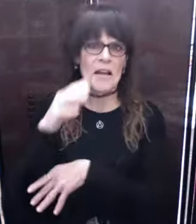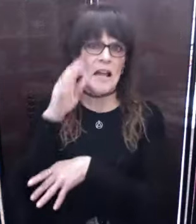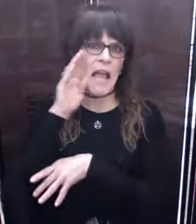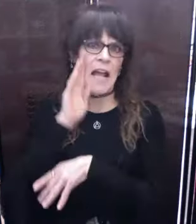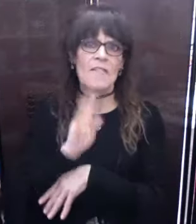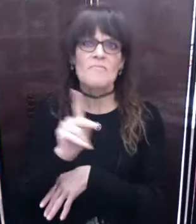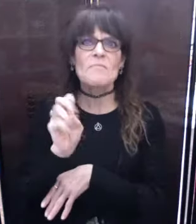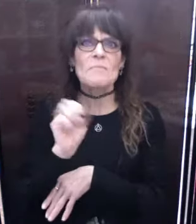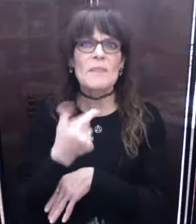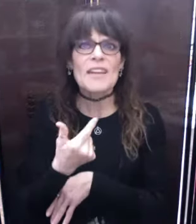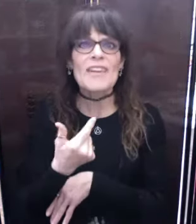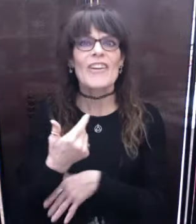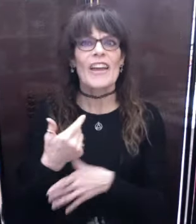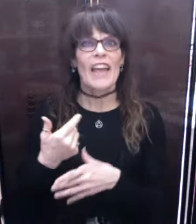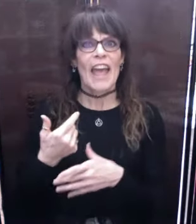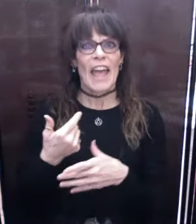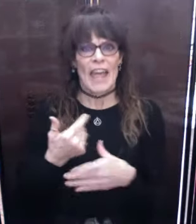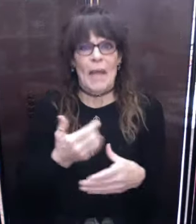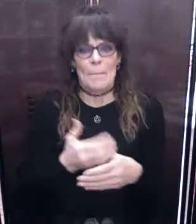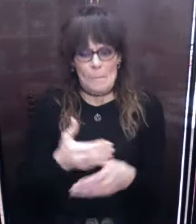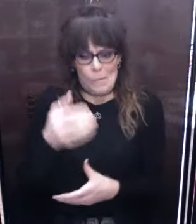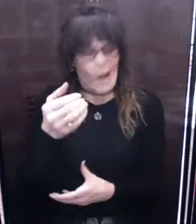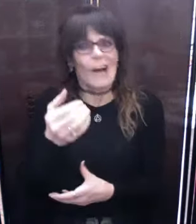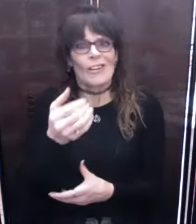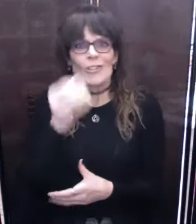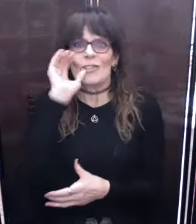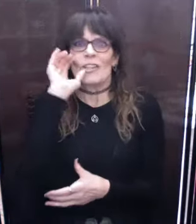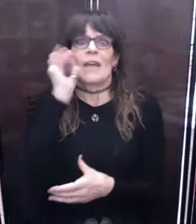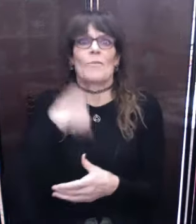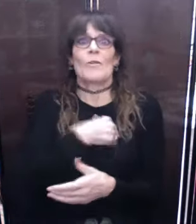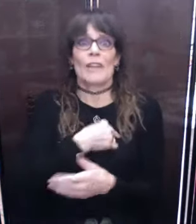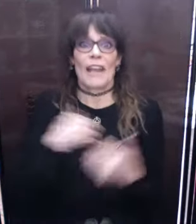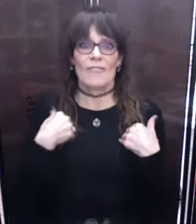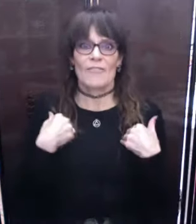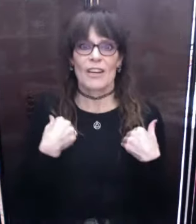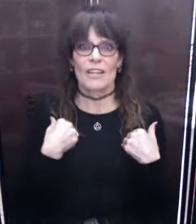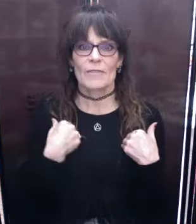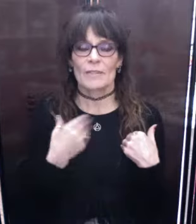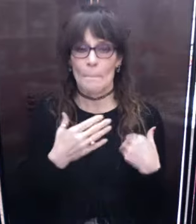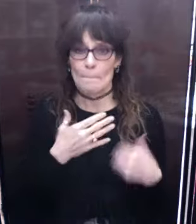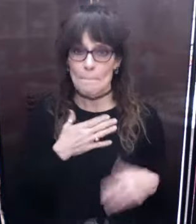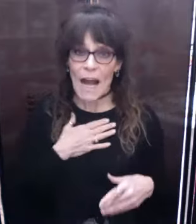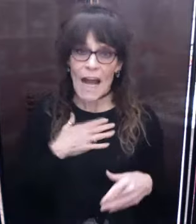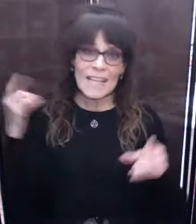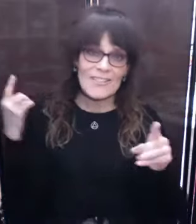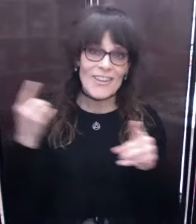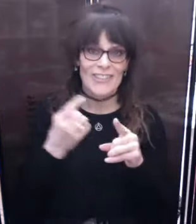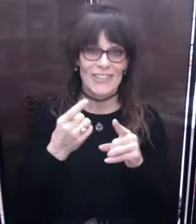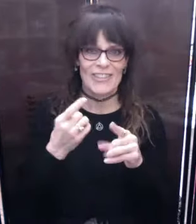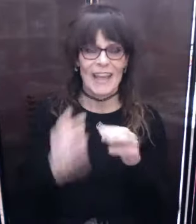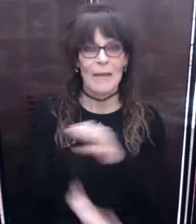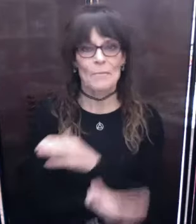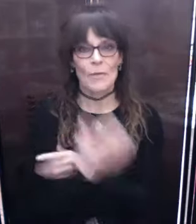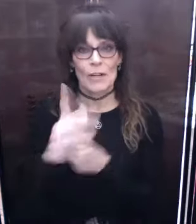this being passed around, and we were going to have a great time. And it was my full intention that morning when I got up to go and